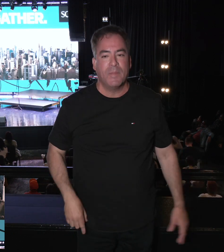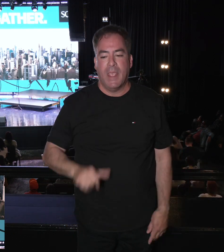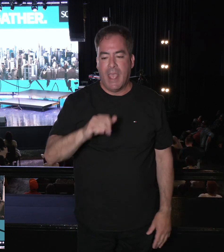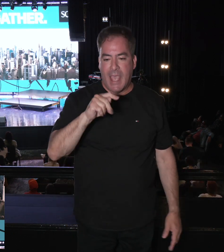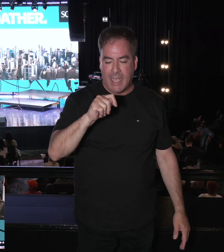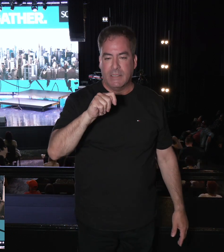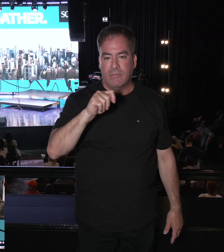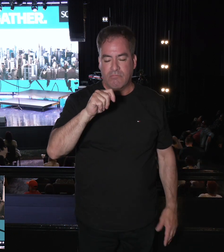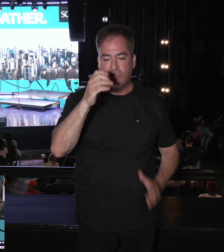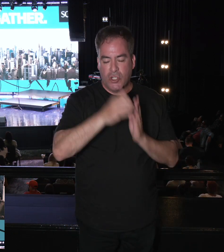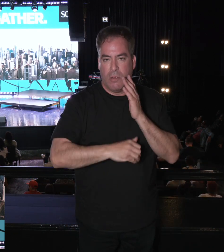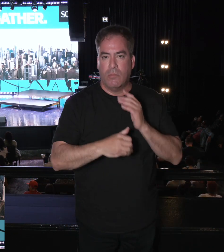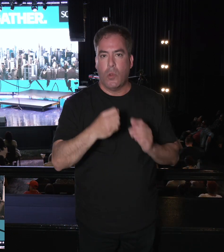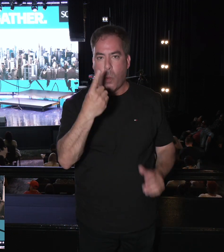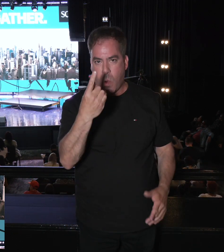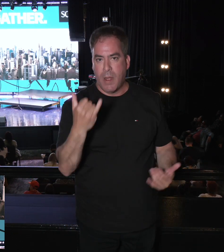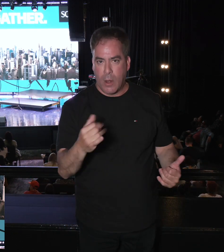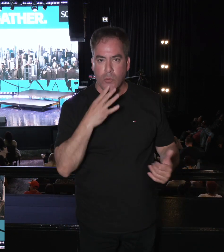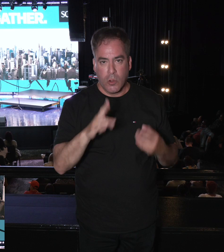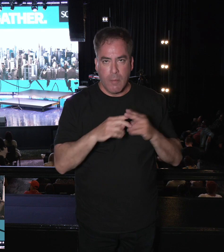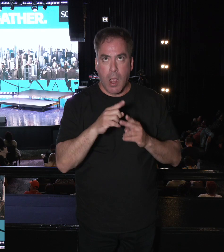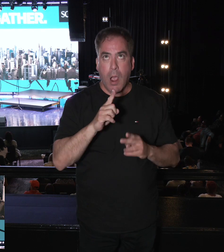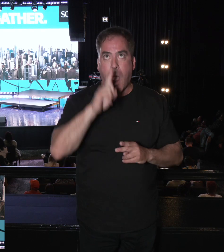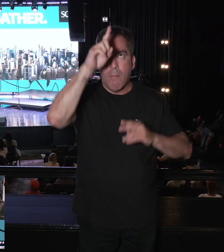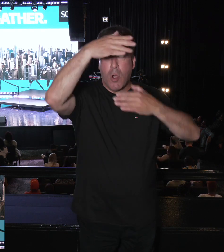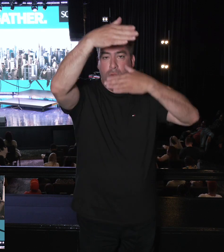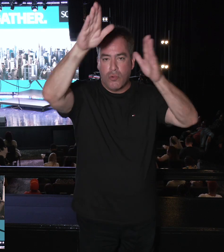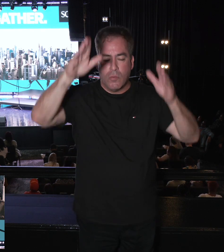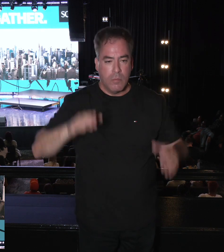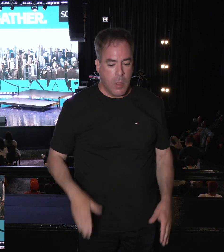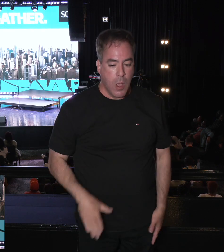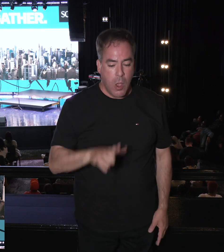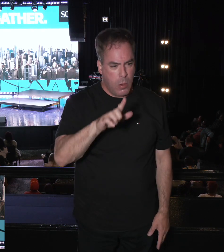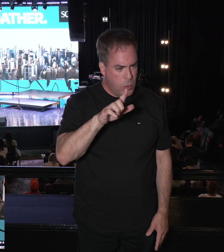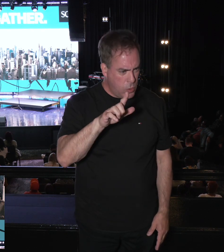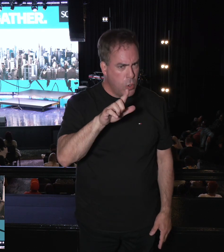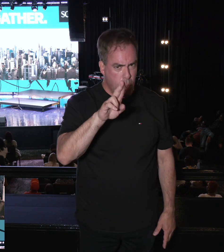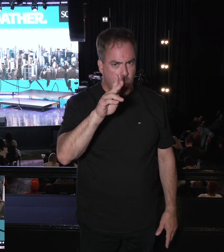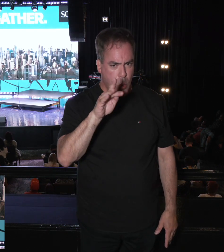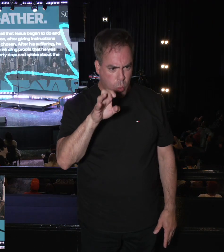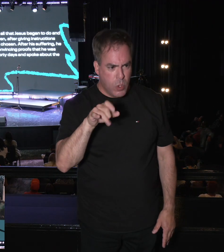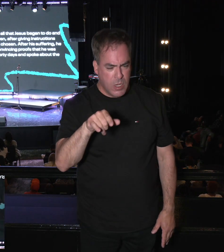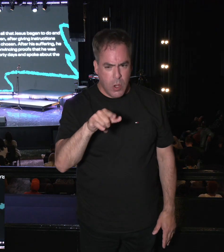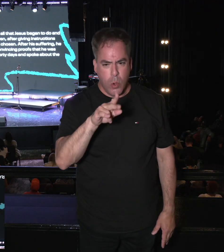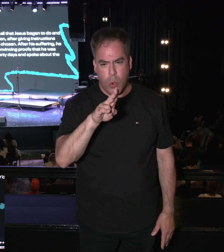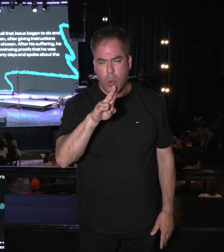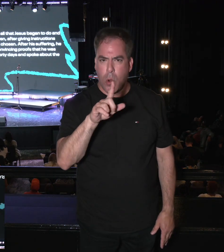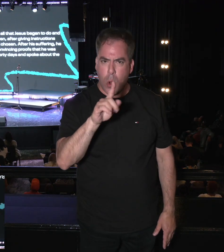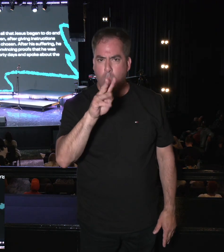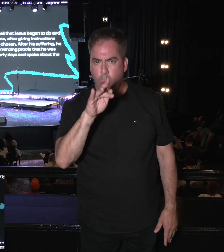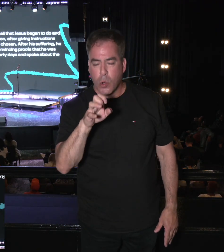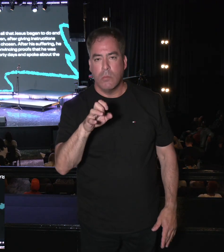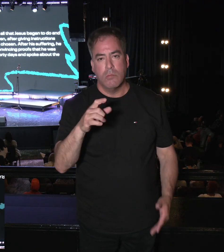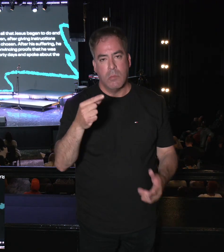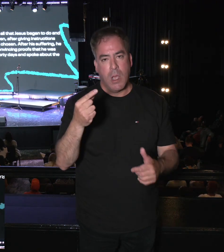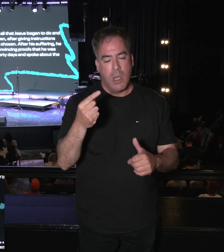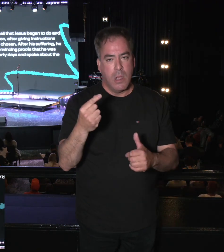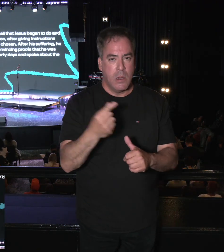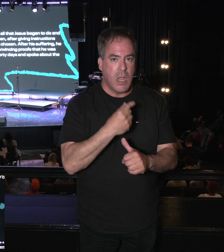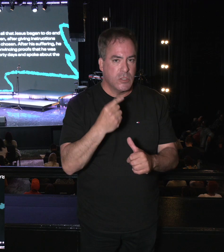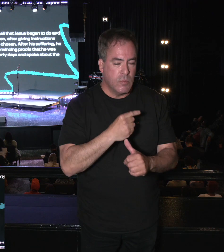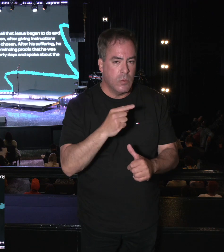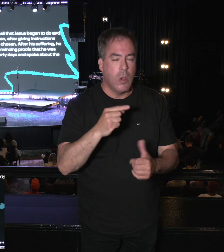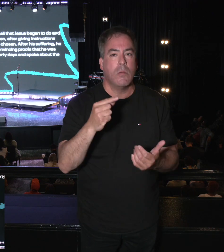1, we're going to get into Pentecost right now, and this is Luke talking, and he says, in my form of book, talking about the Gospel of Luke, he's